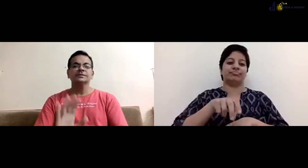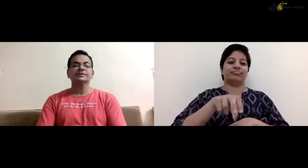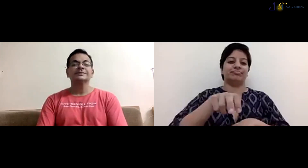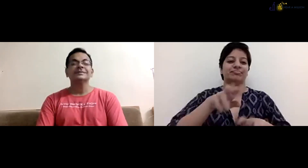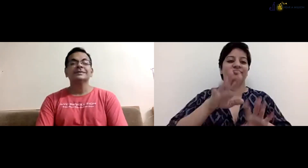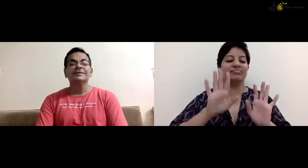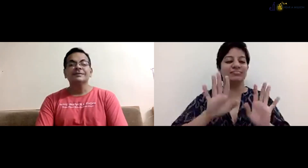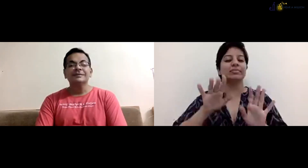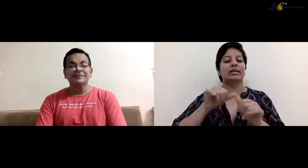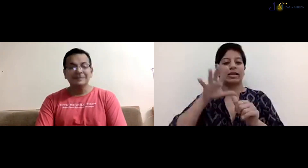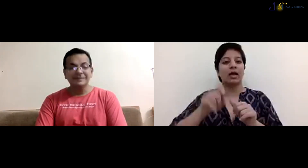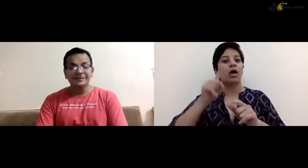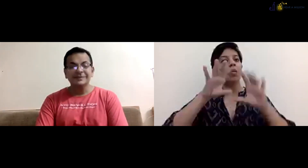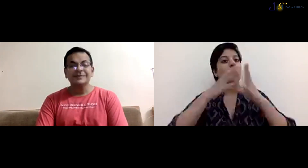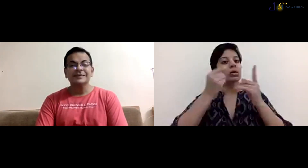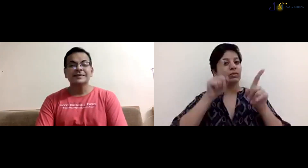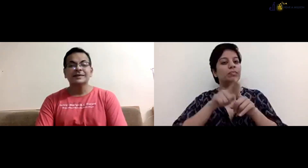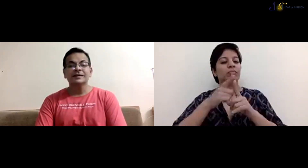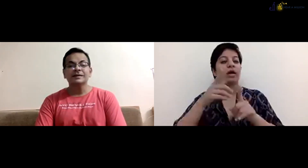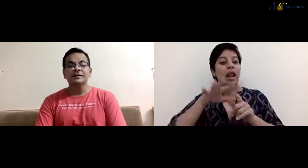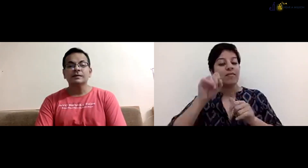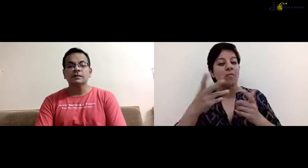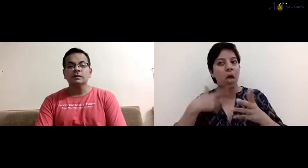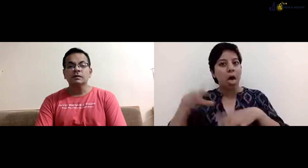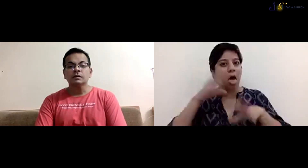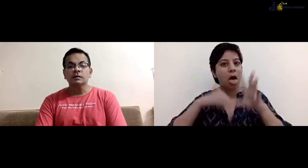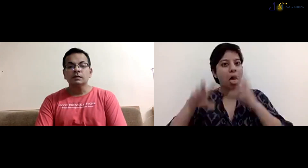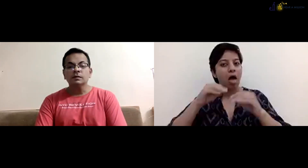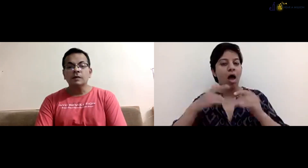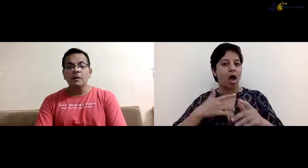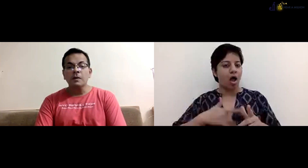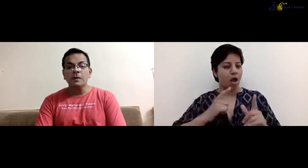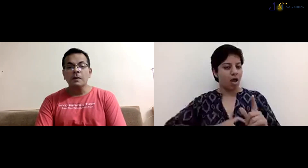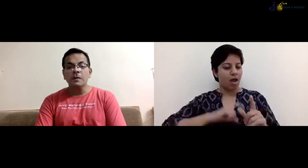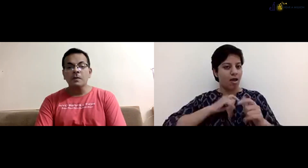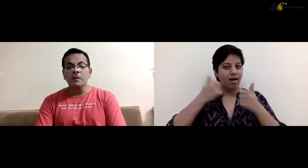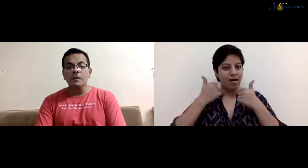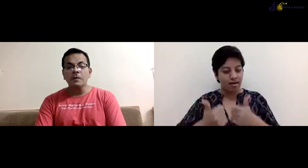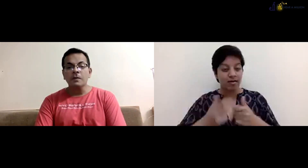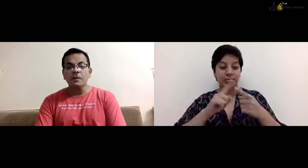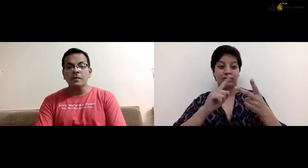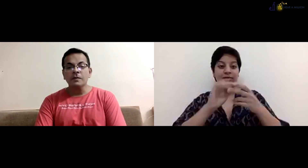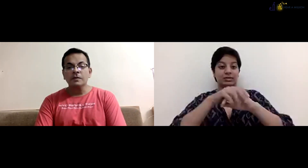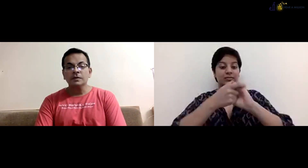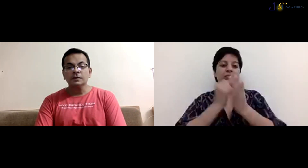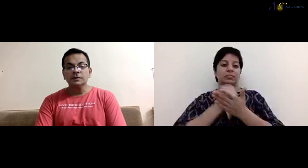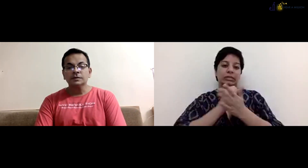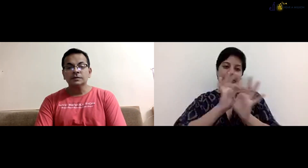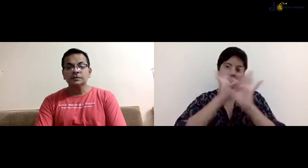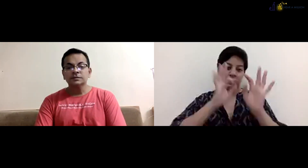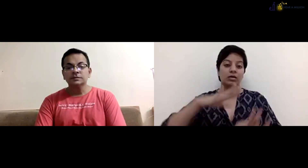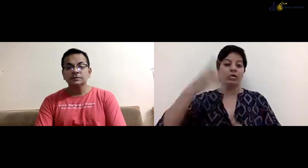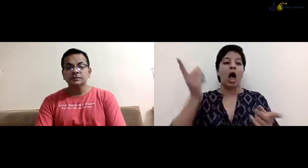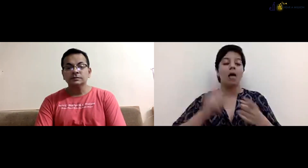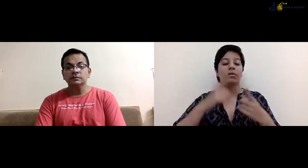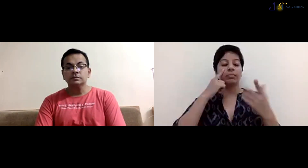was taking me and he was walking with me and he was teaching me around it. So I learned with this experience and